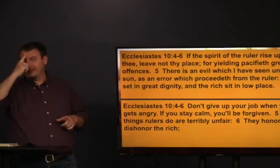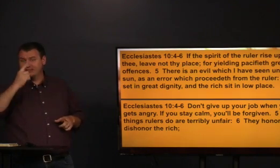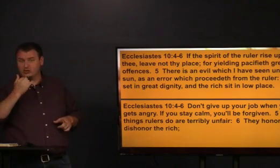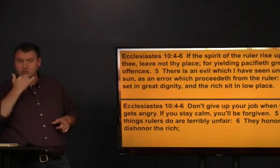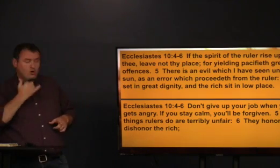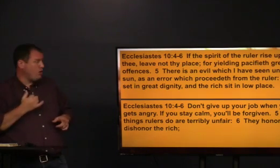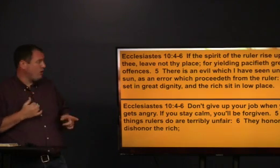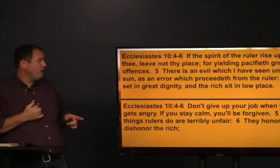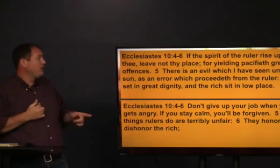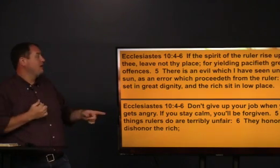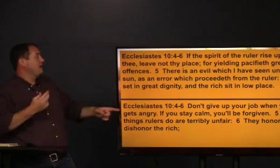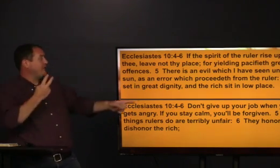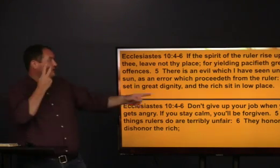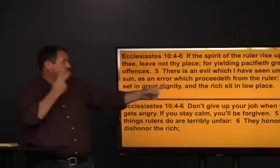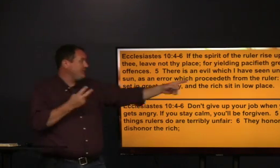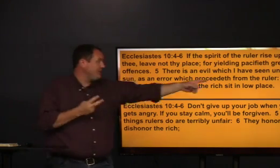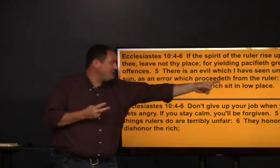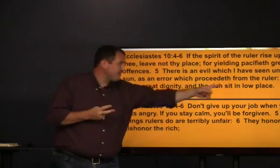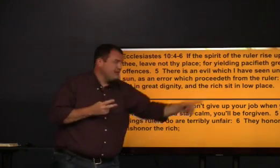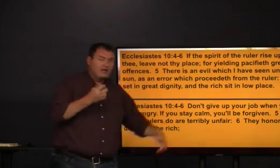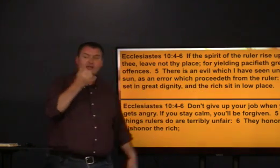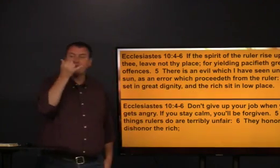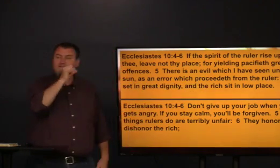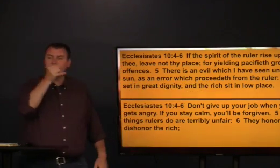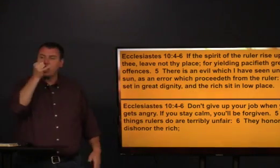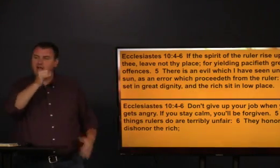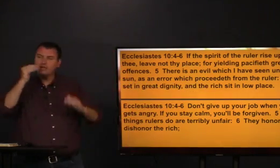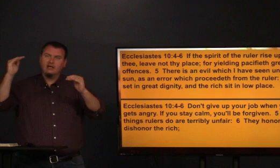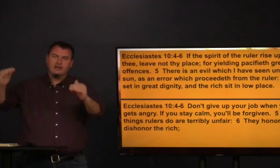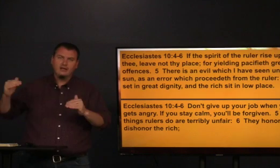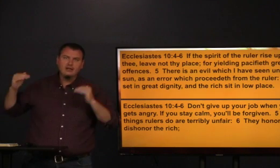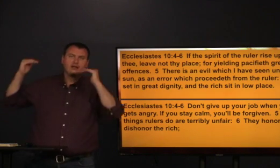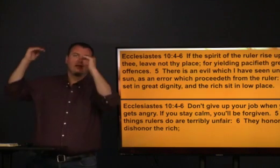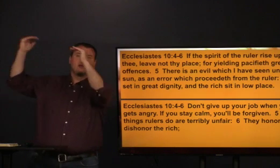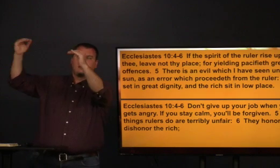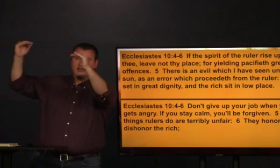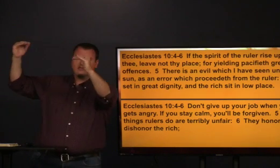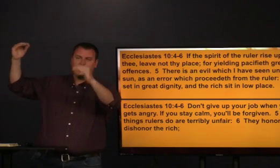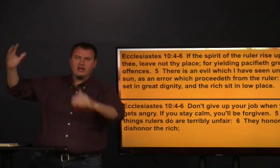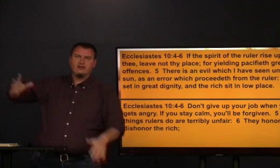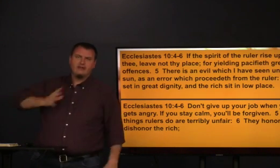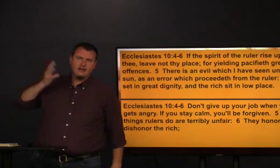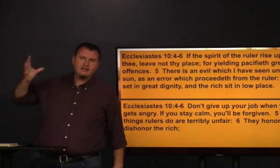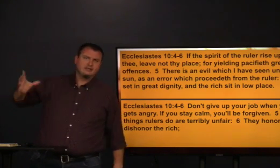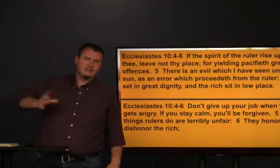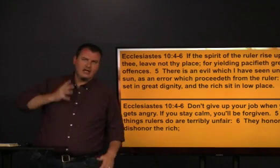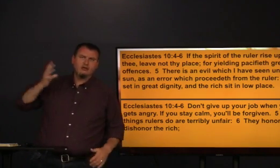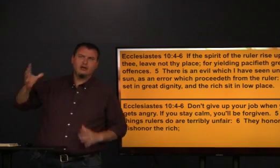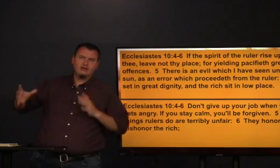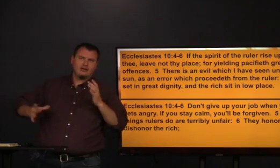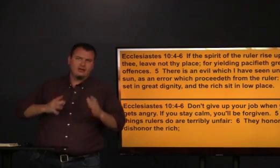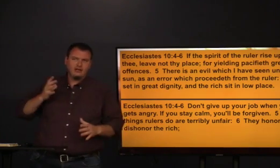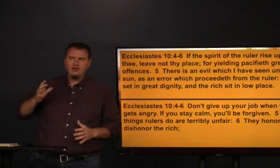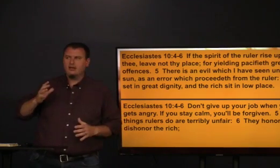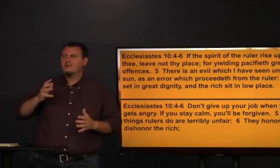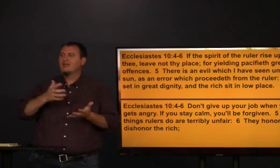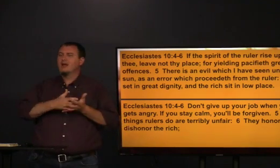thinks is wrong? He sees that folly is elevated, set in great dignity, and